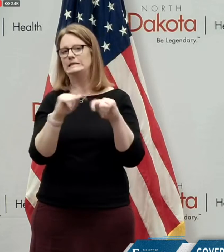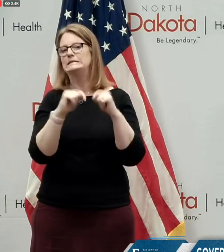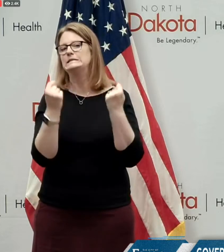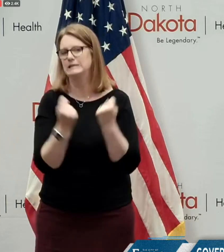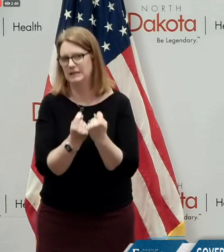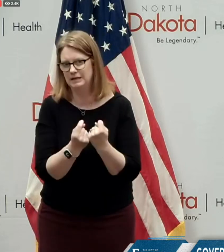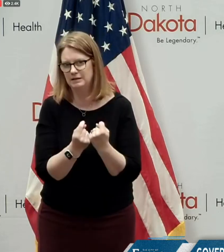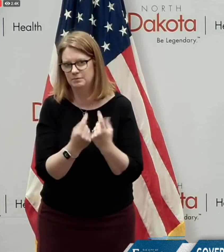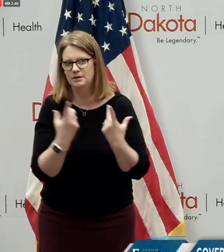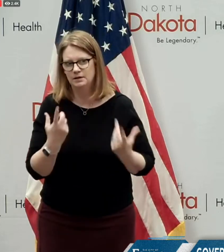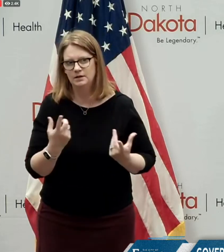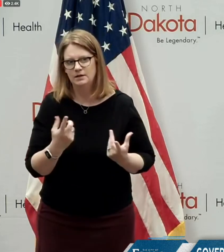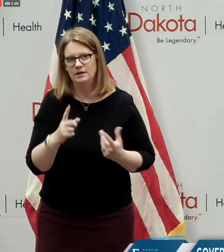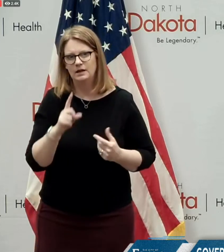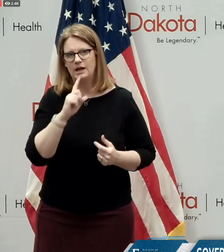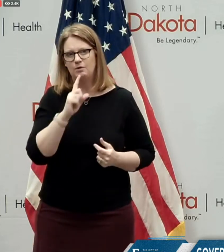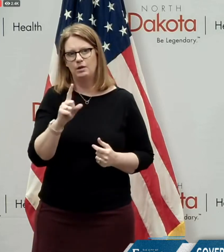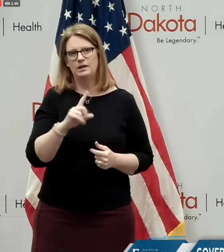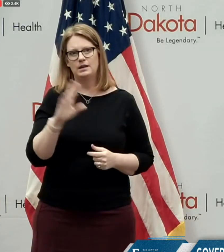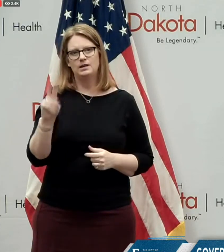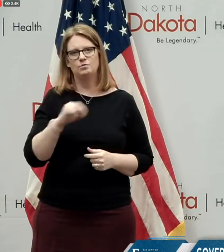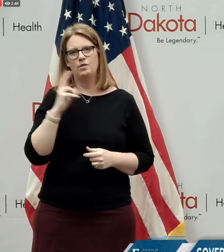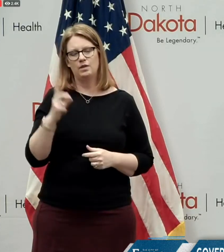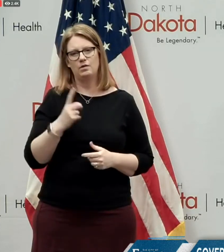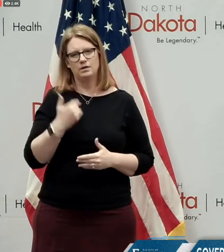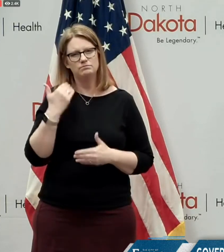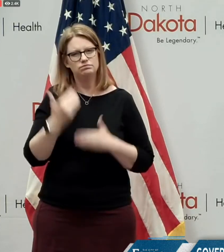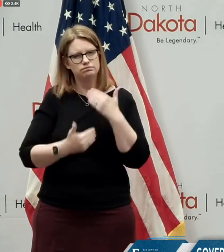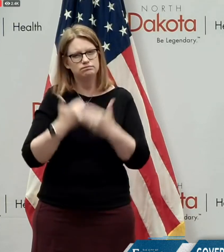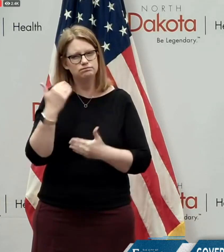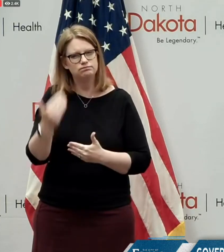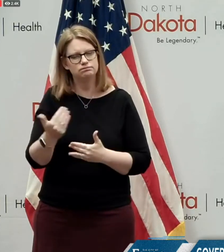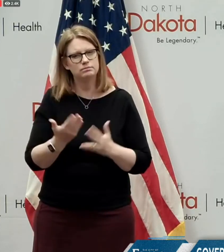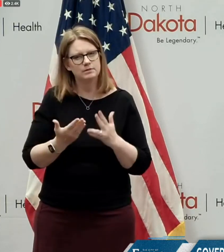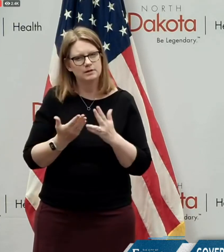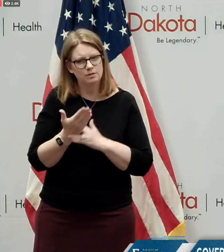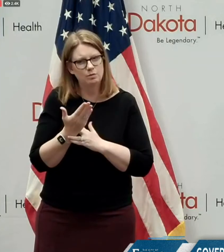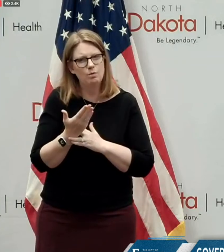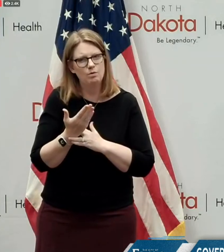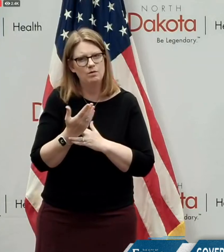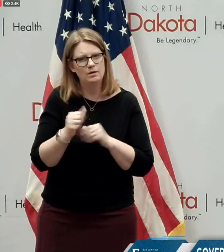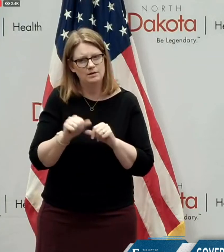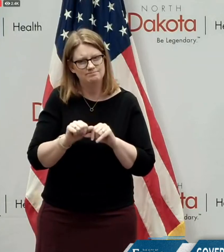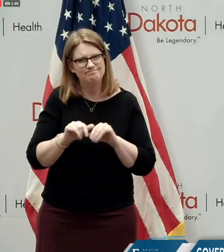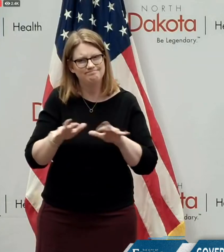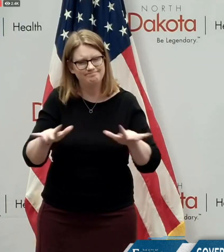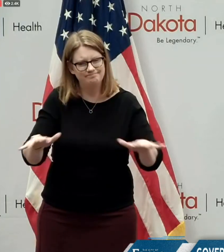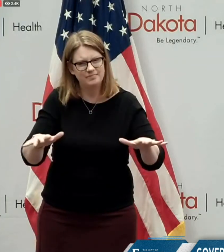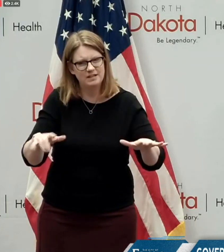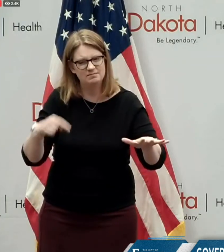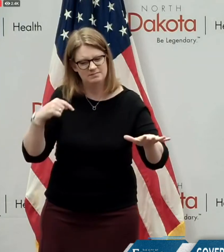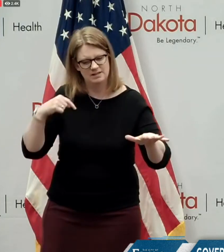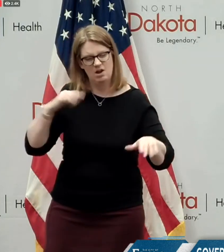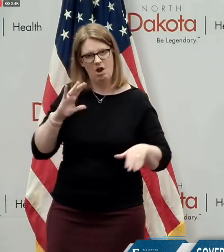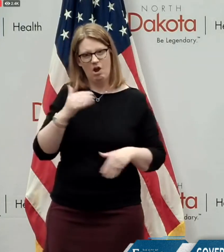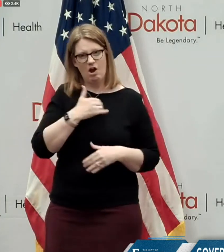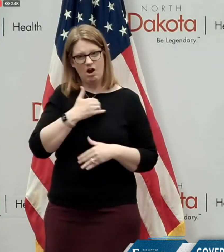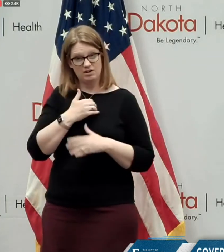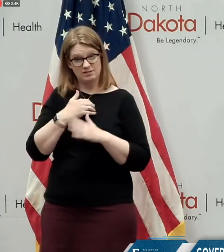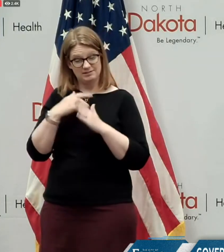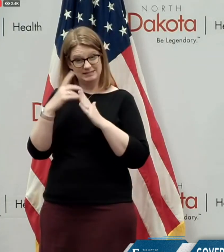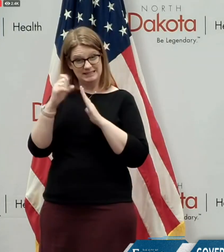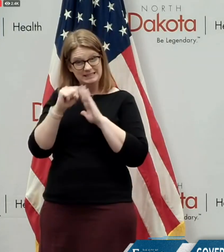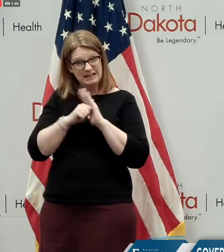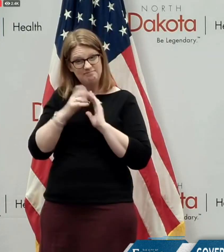Dakota throughout the challenge that we were going through, the pandemic, to be among the least restrictive states, and it's allowed us to be a